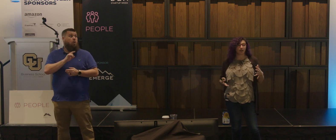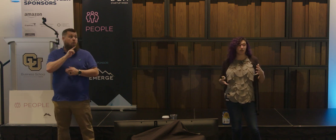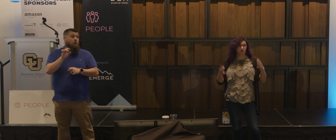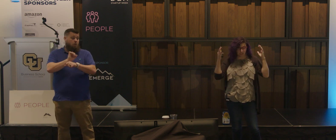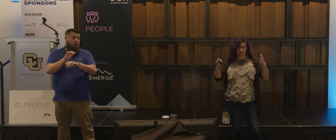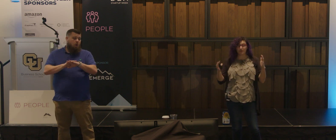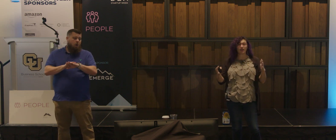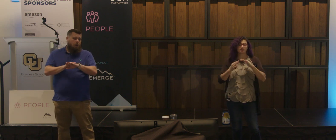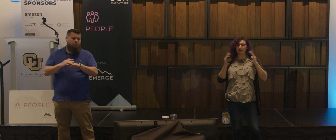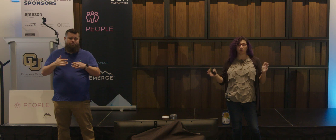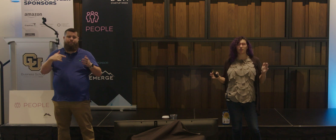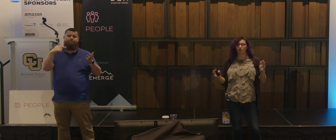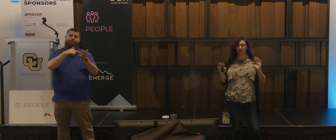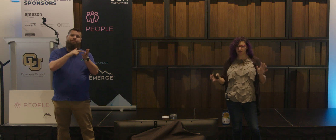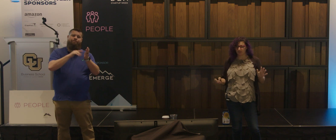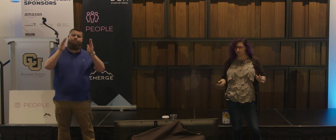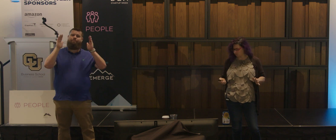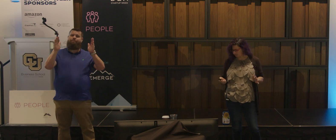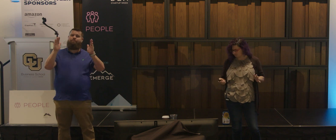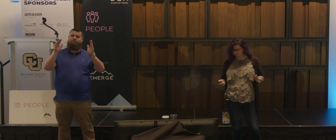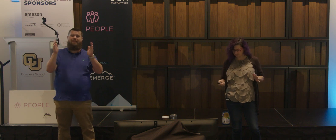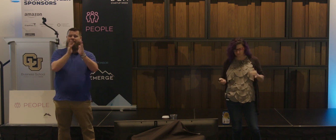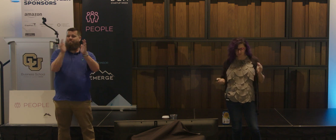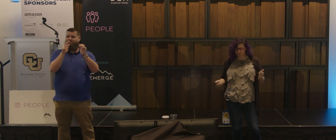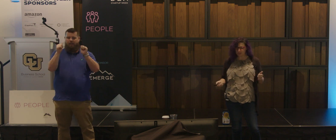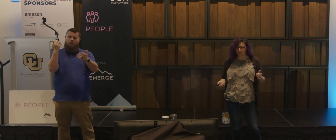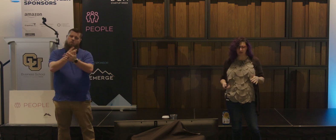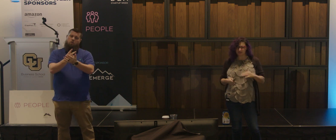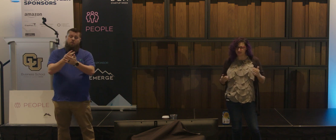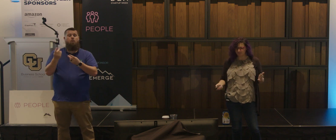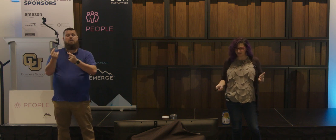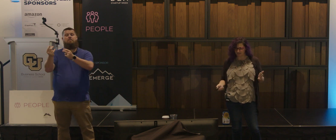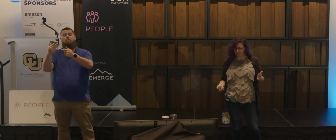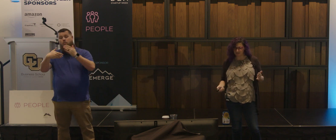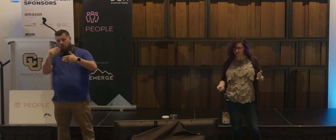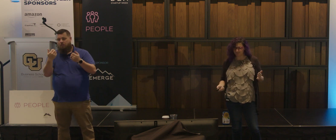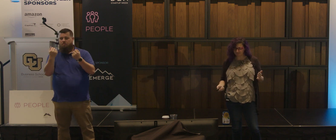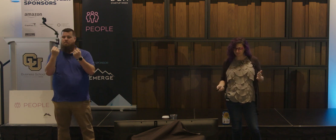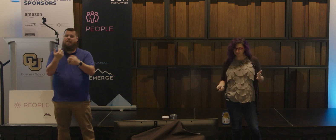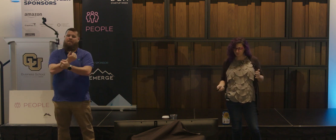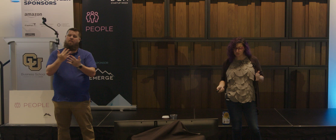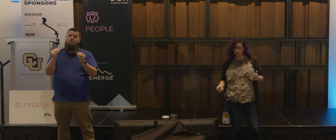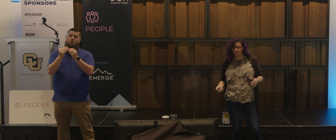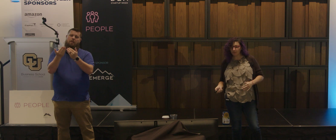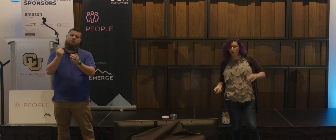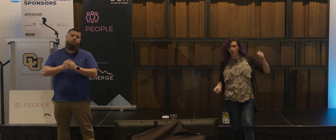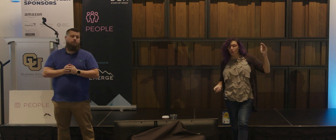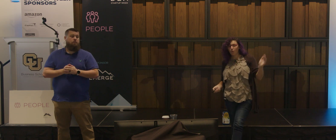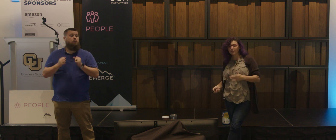working on, here's the box, anything within the box can be approved. Speeds up your process, makes everything easier.